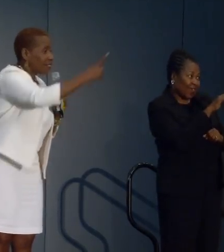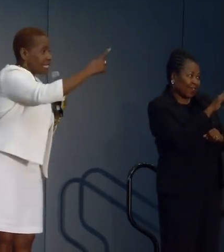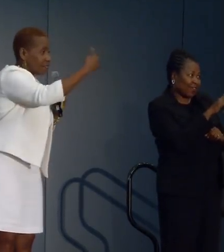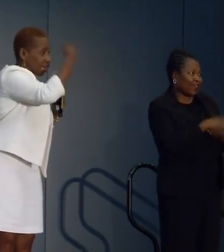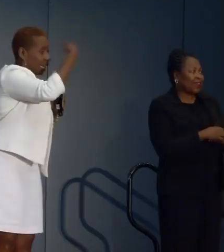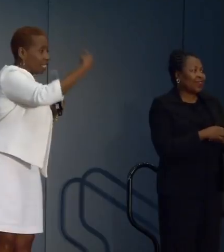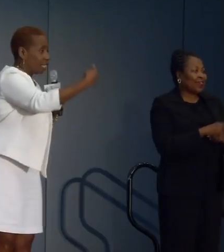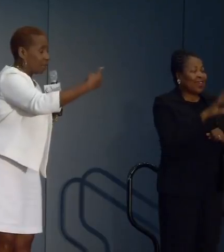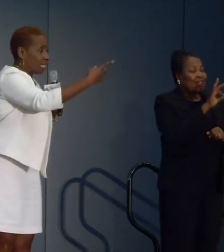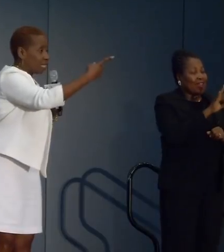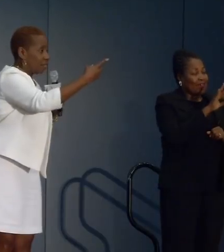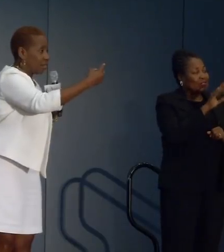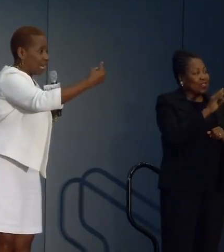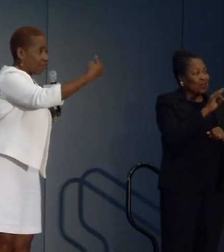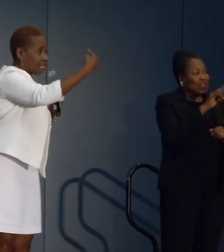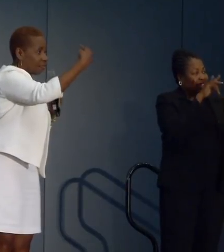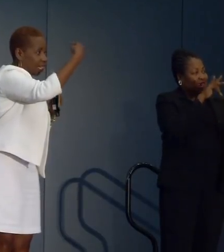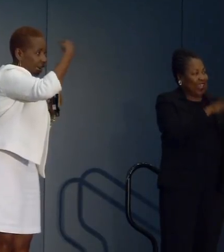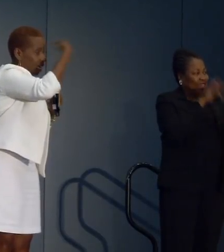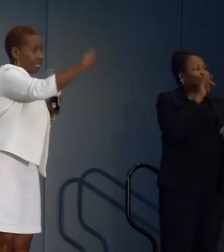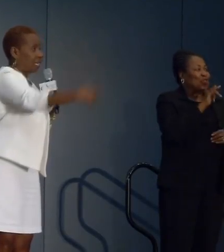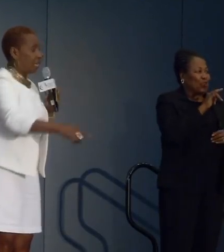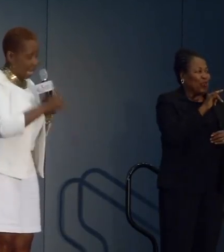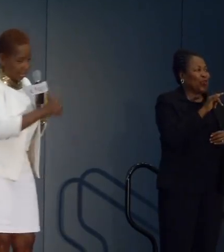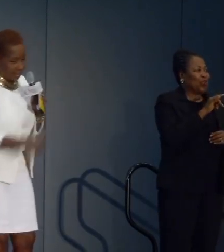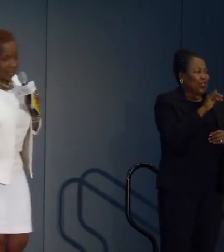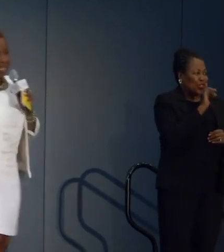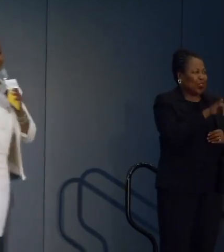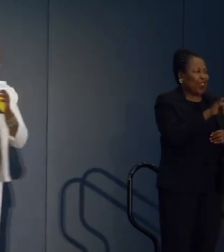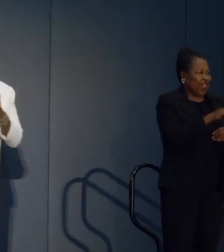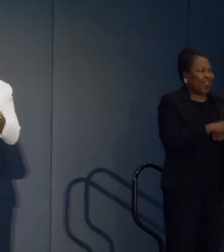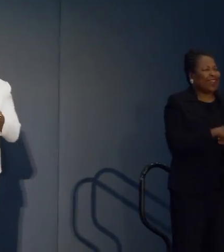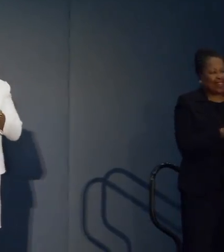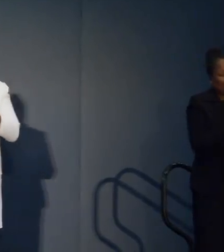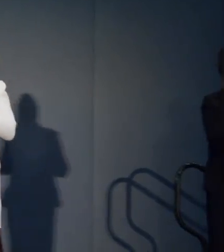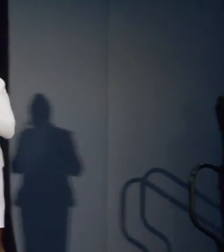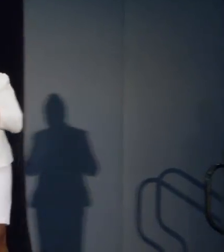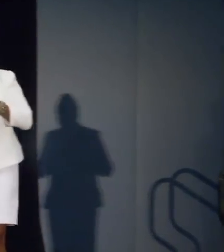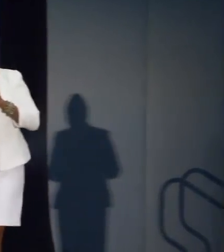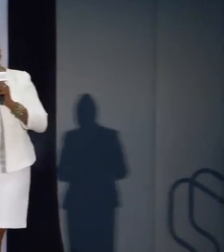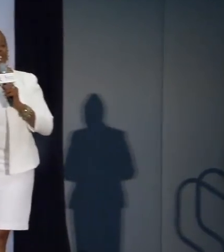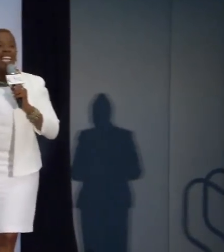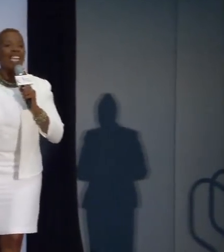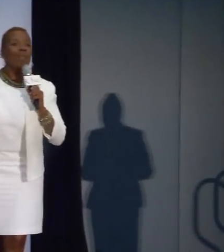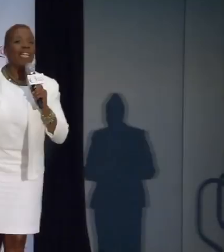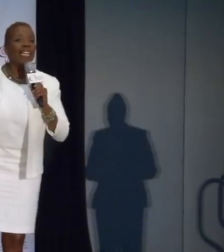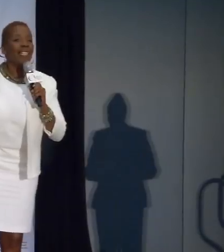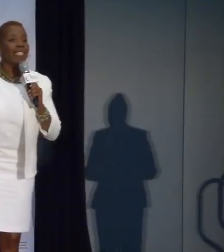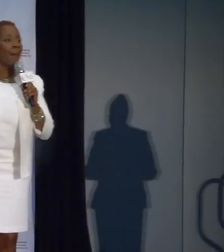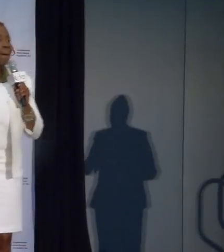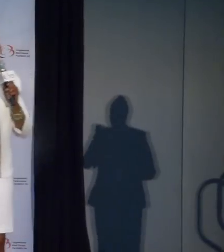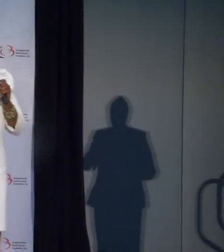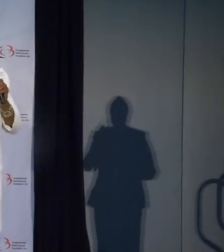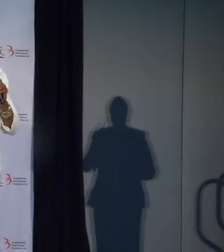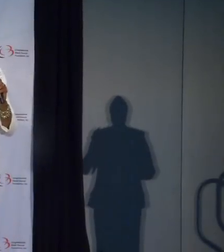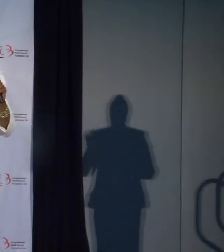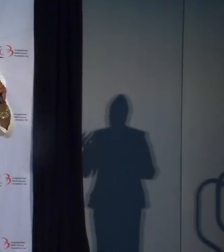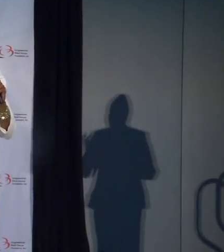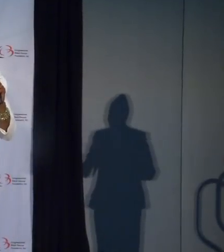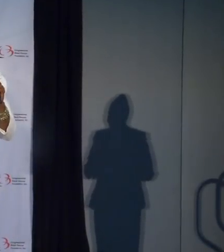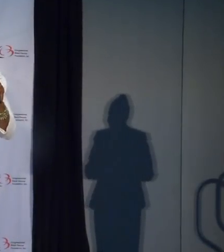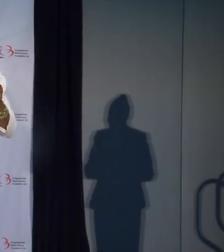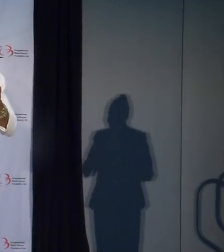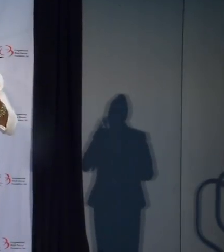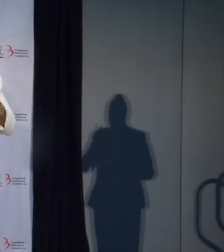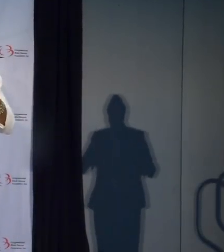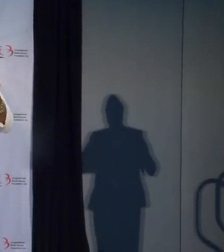Okay, F7 enter. Let me see you do that. F7 enter. Got it. Okay. Anybody else? Because